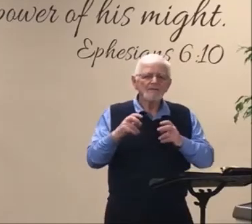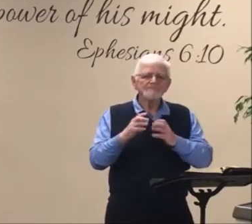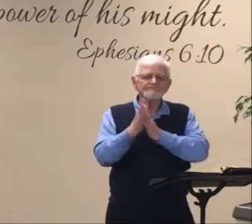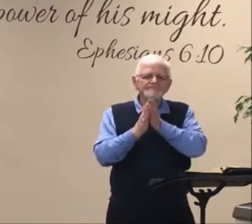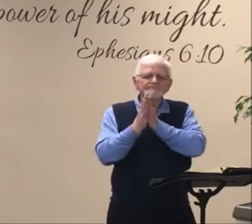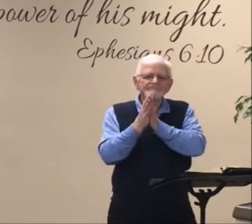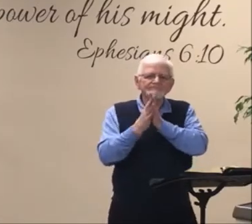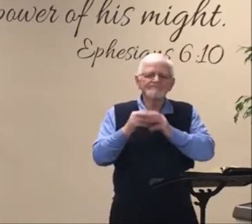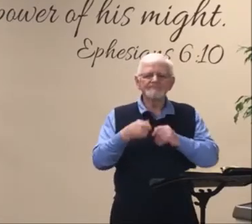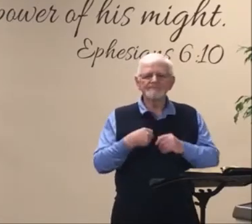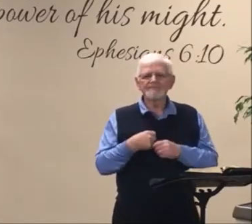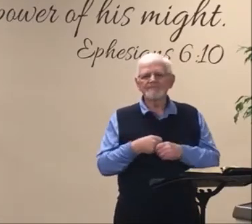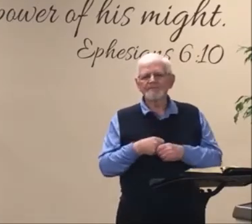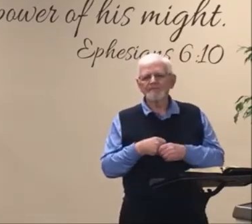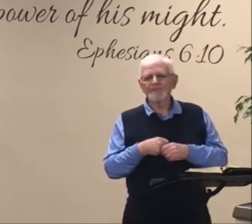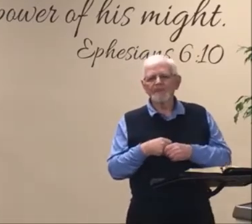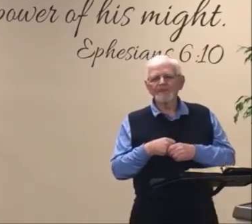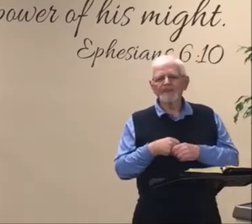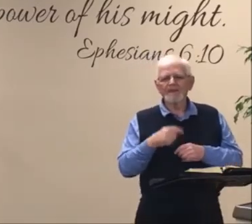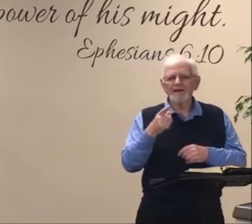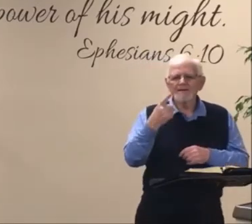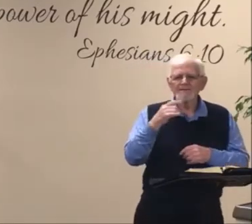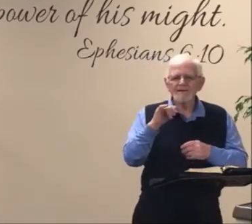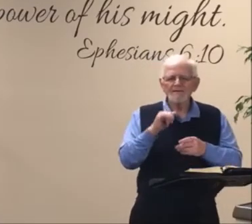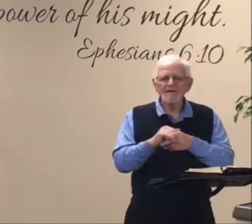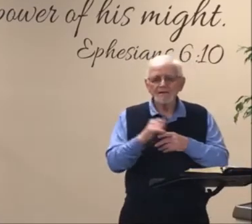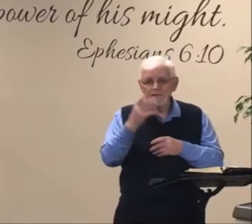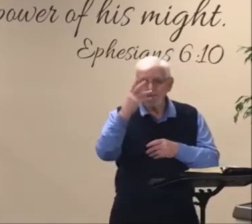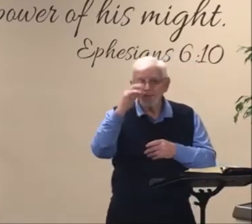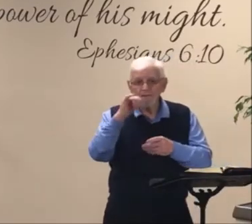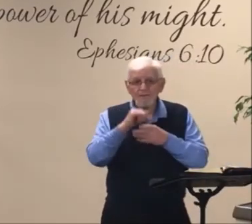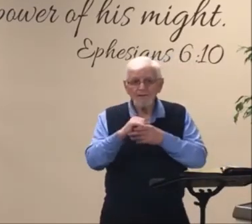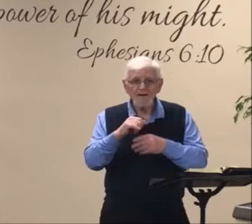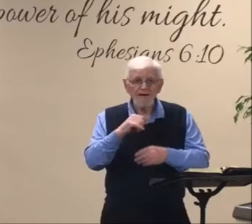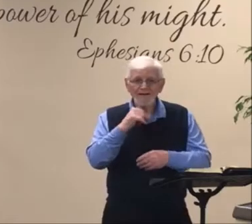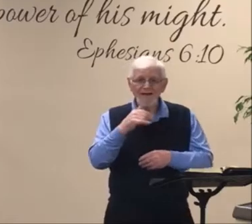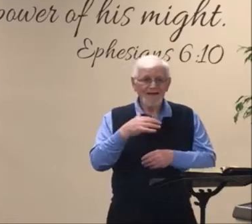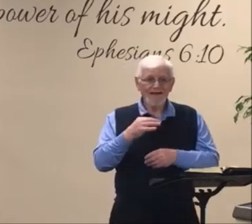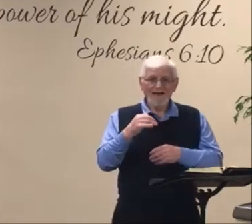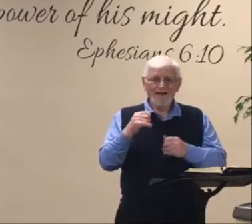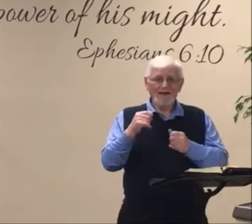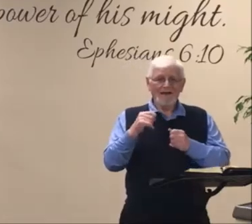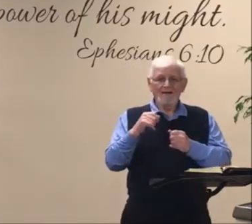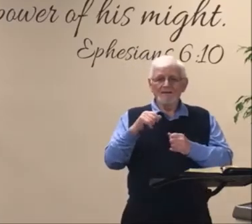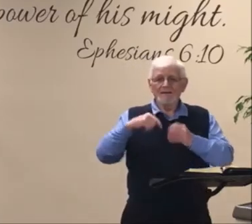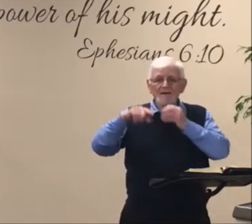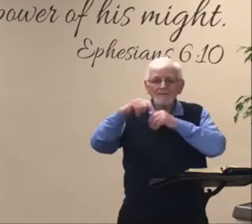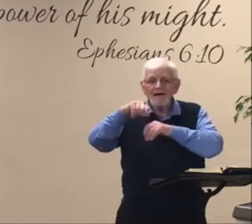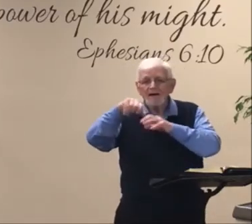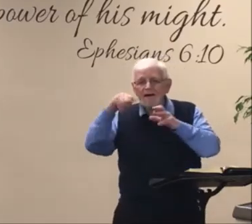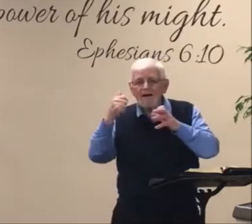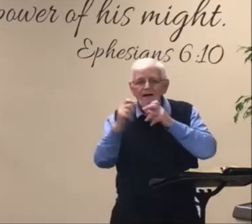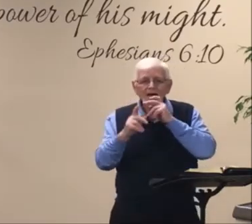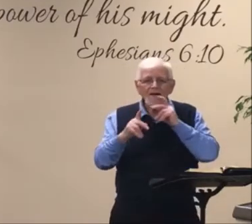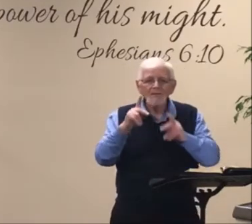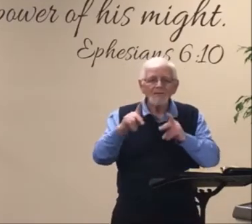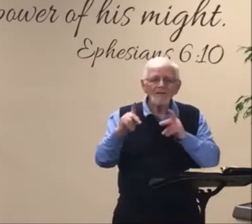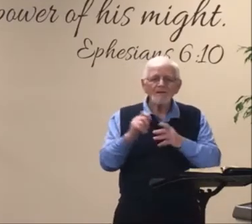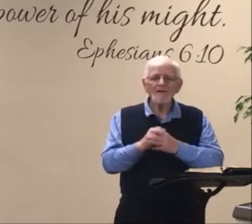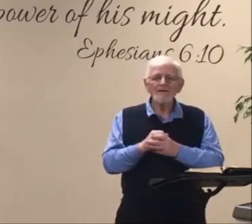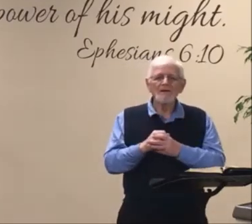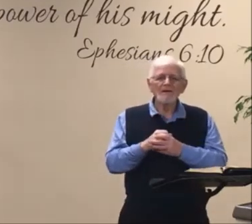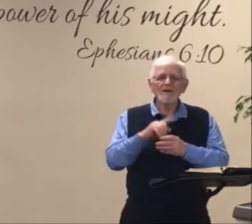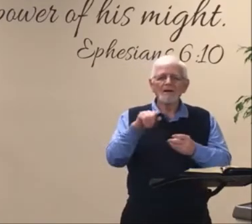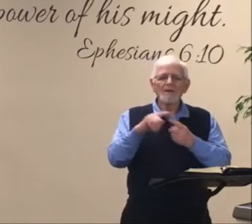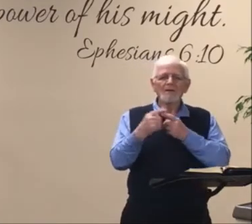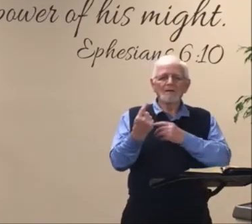up. And I said, you know, I don't like being, you know, around a bunch of other people. And